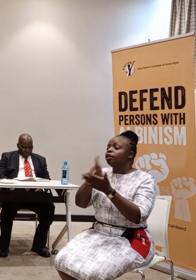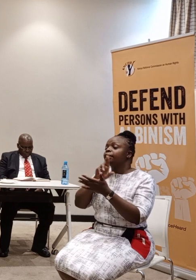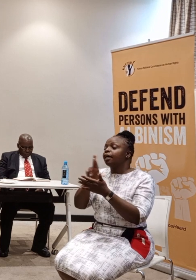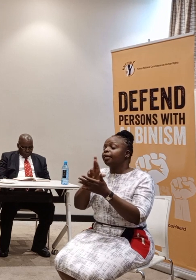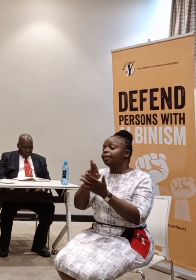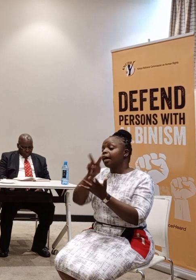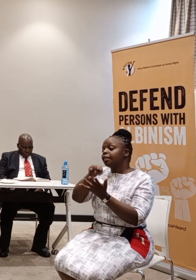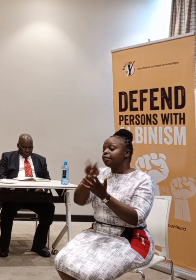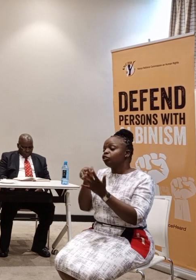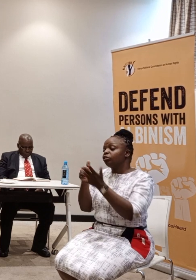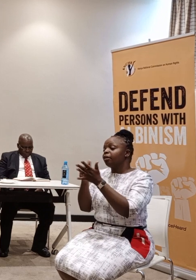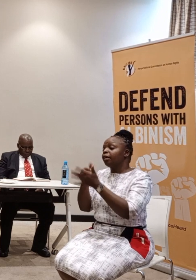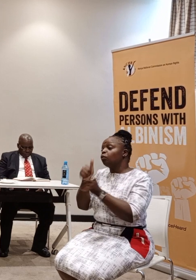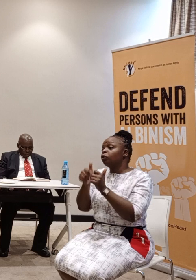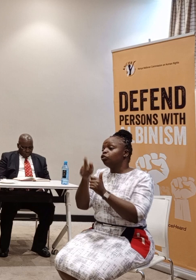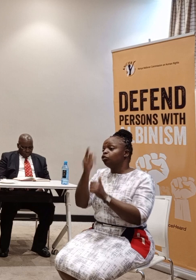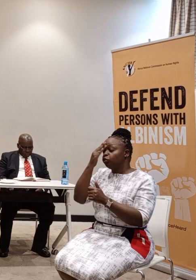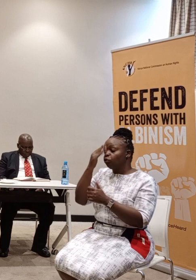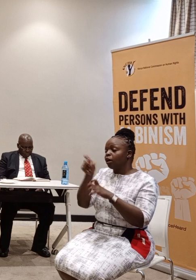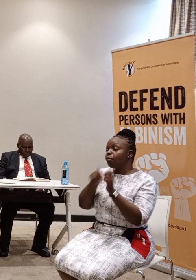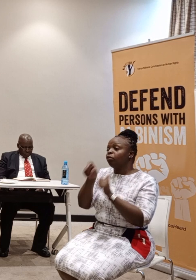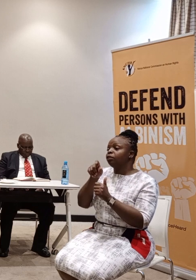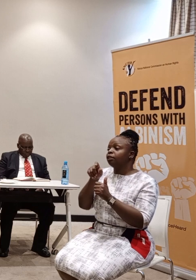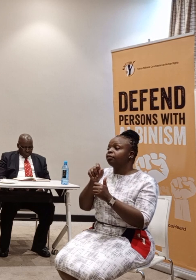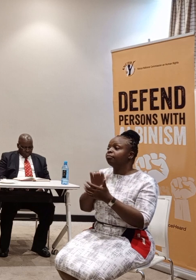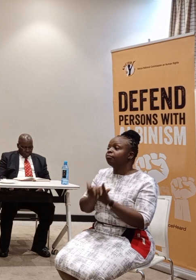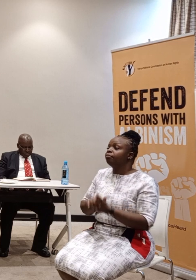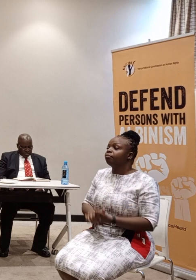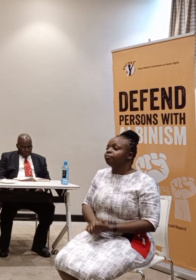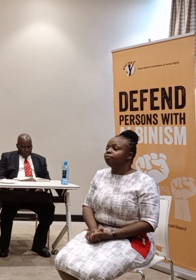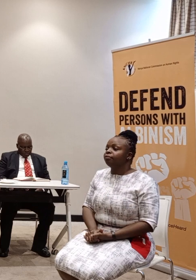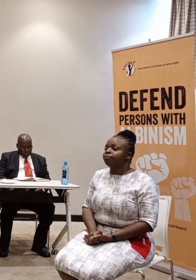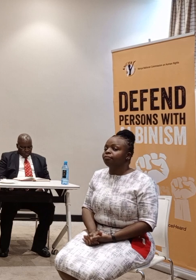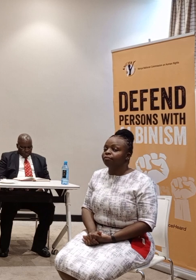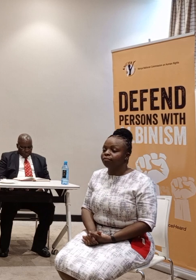you know of? Well, can you hear Ruth?